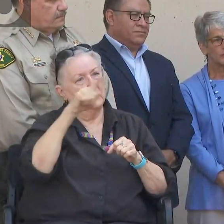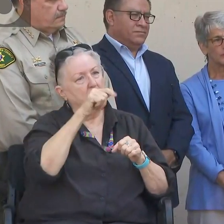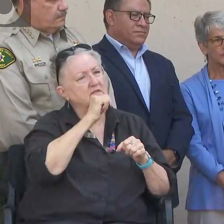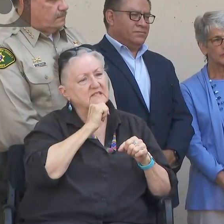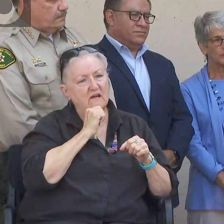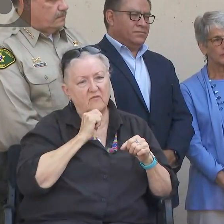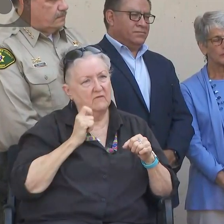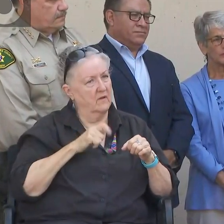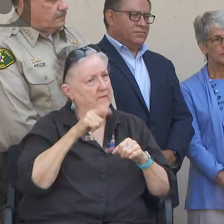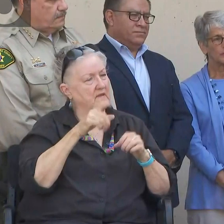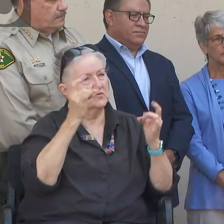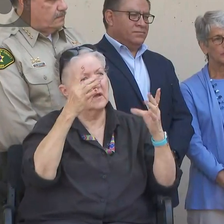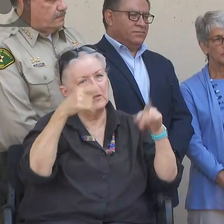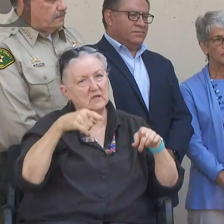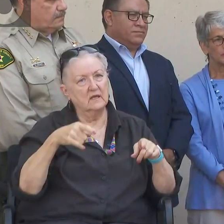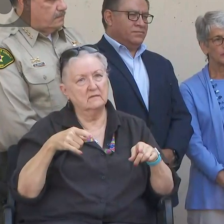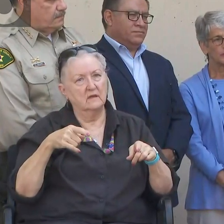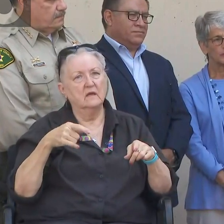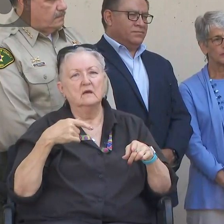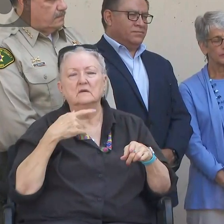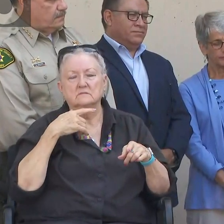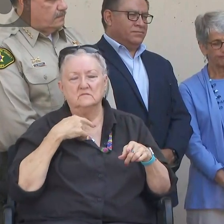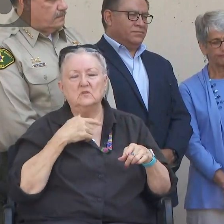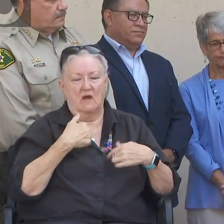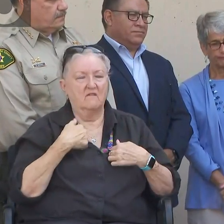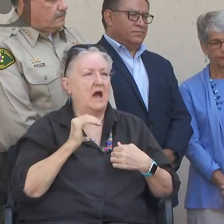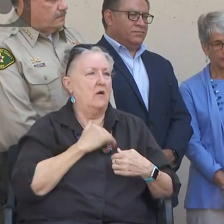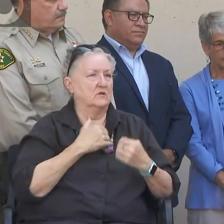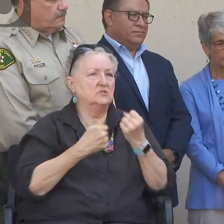result of this tragedy, you have our support and our love.